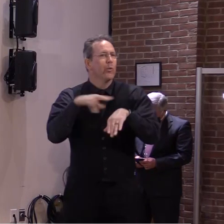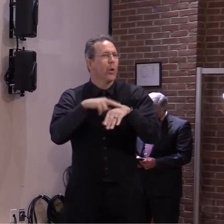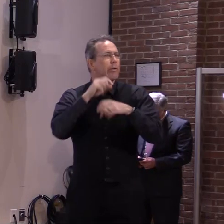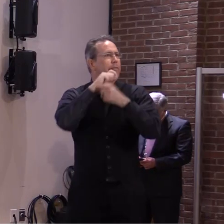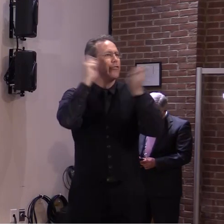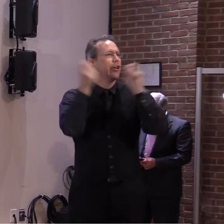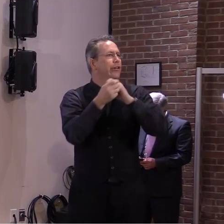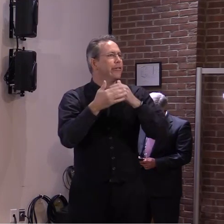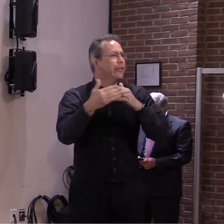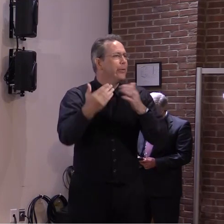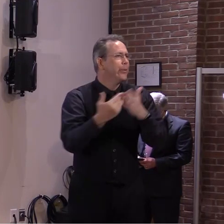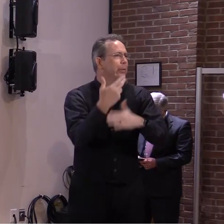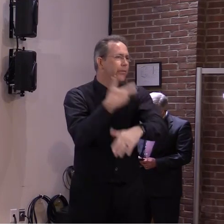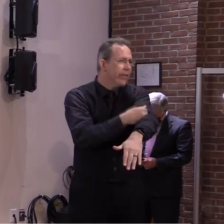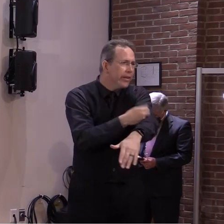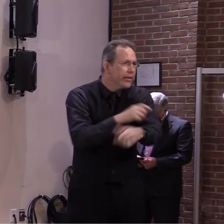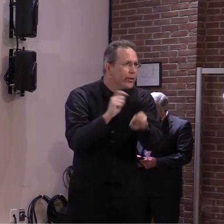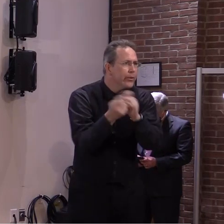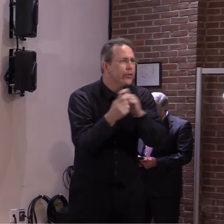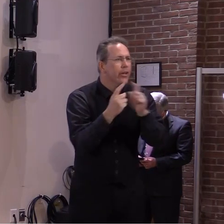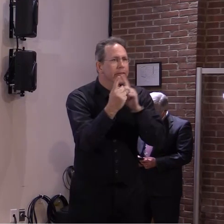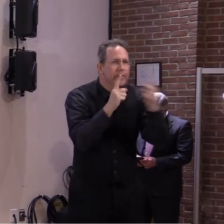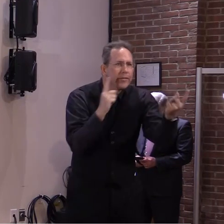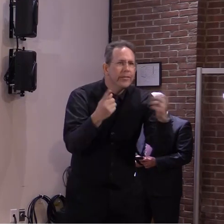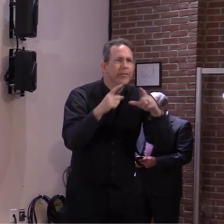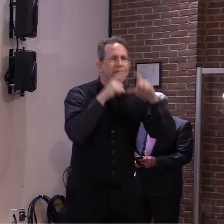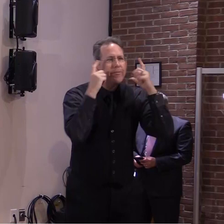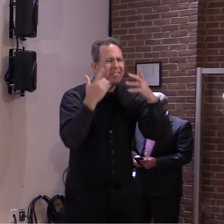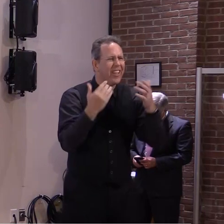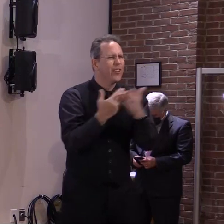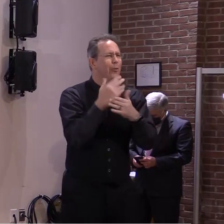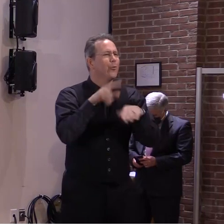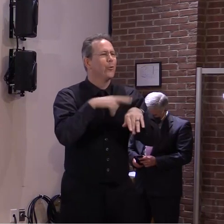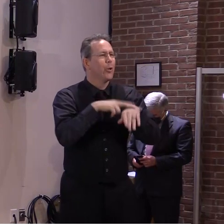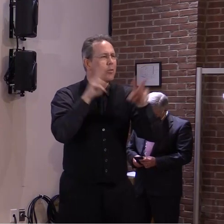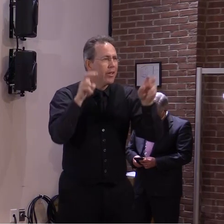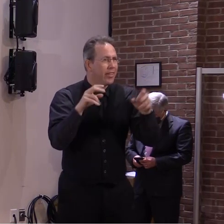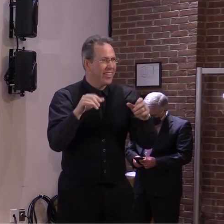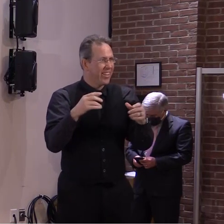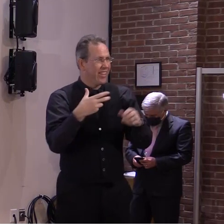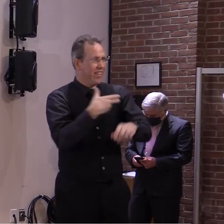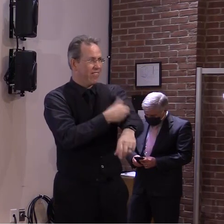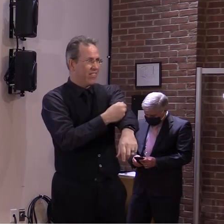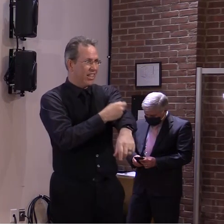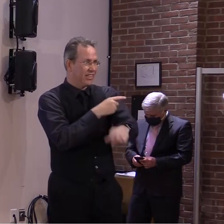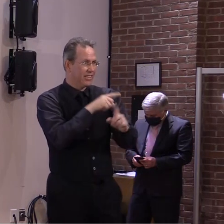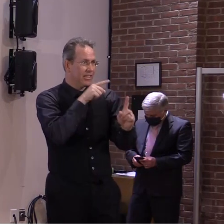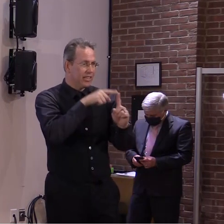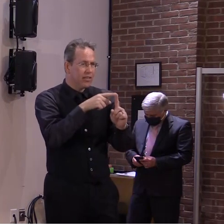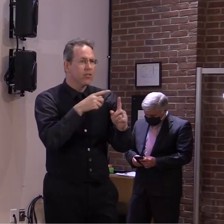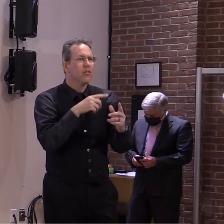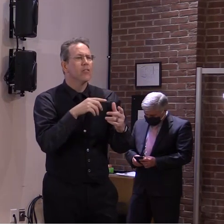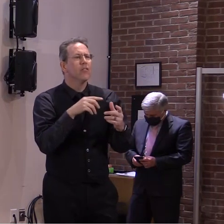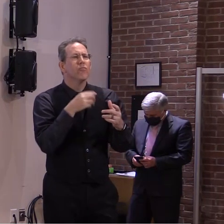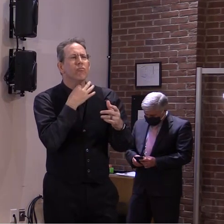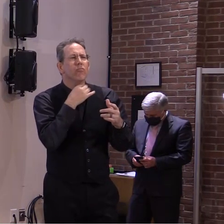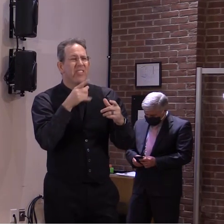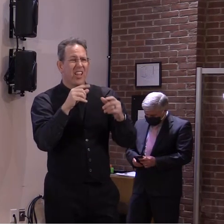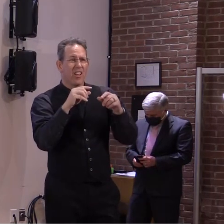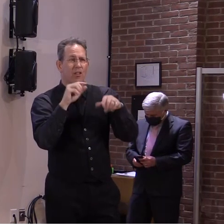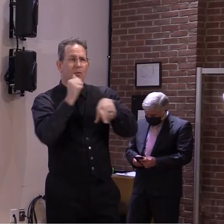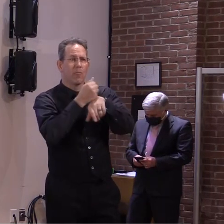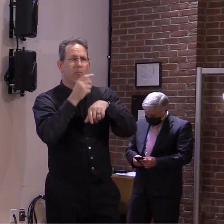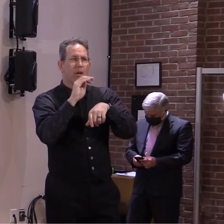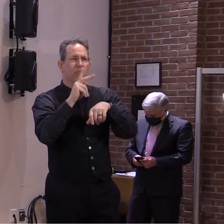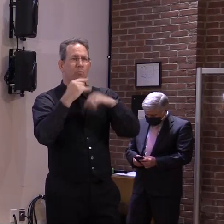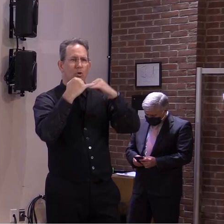know, proceeding at a regular date, you know, as we reach more, you know, the state opening up in different